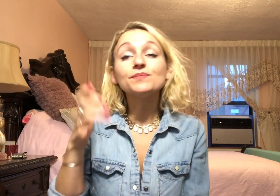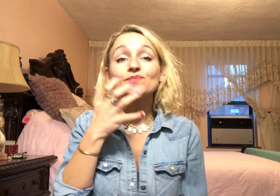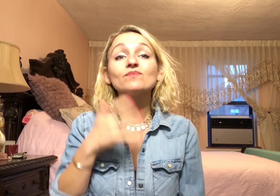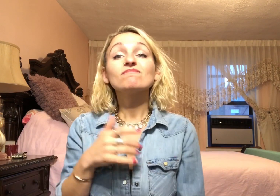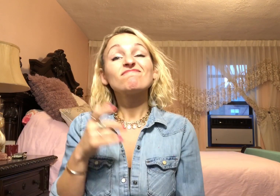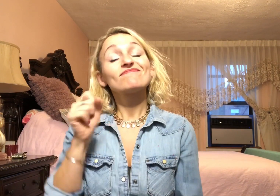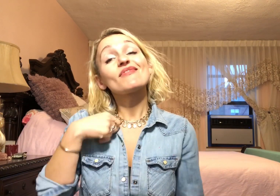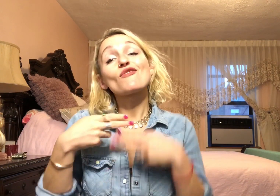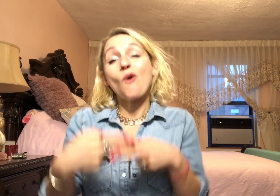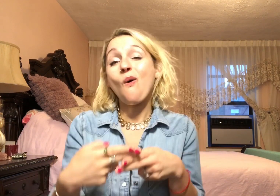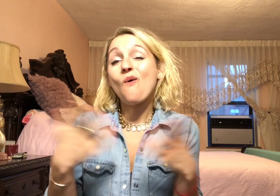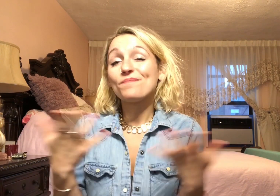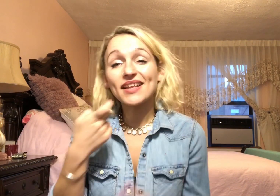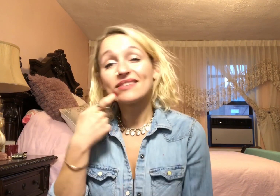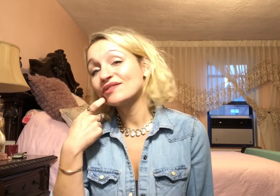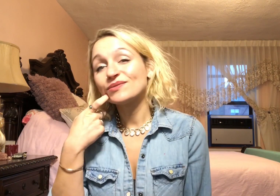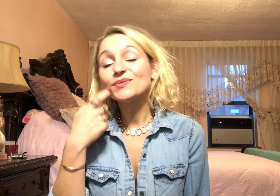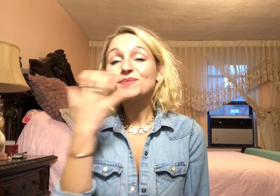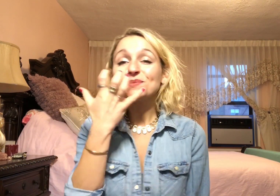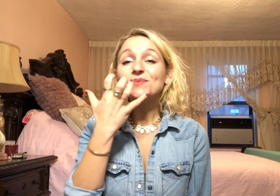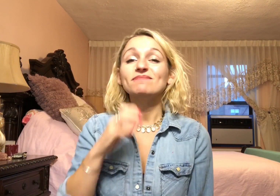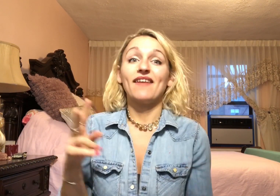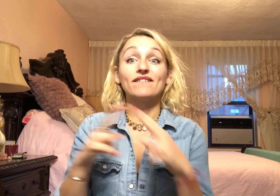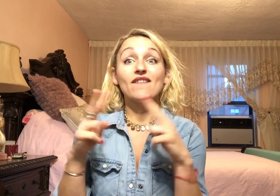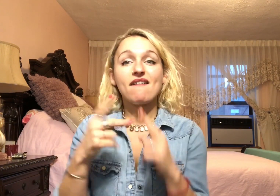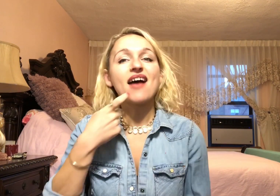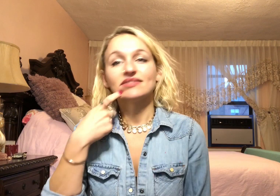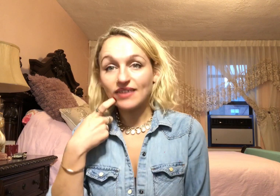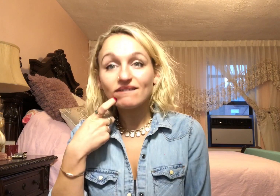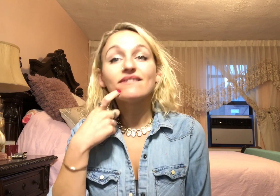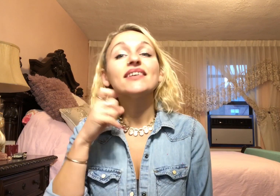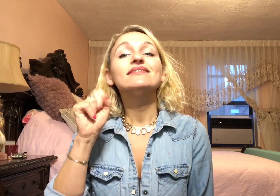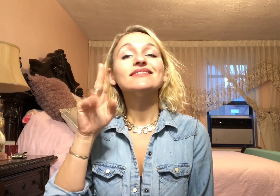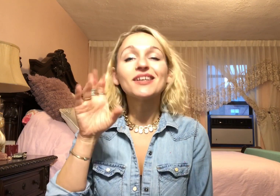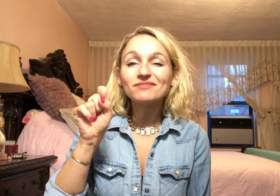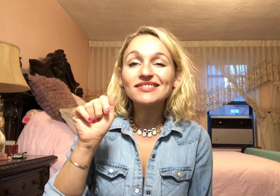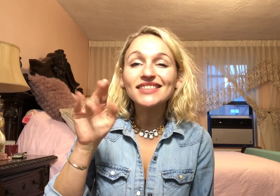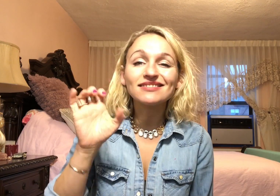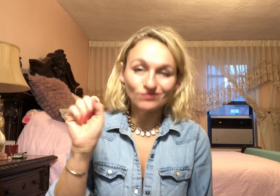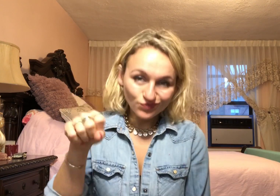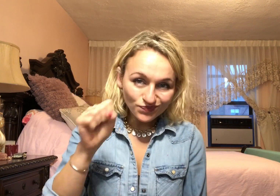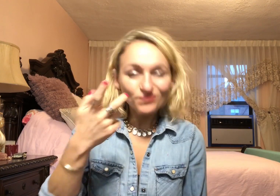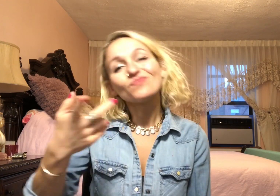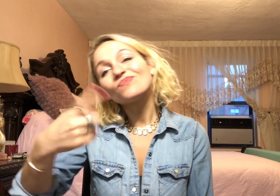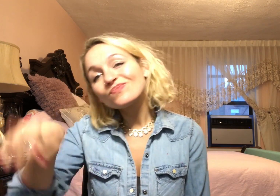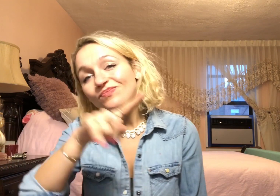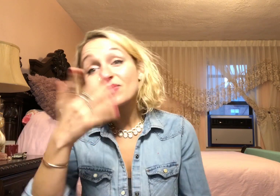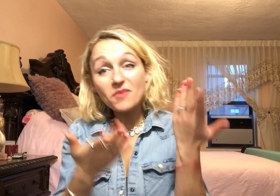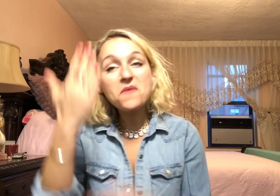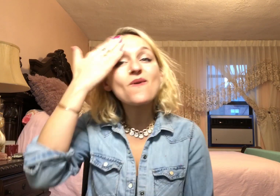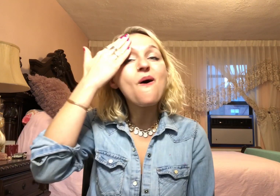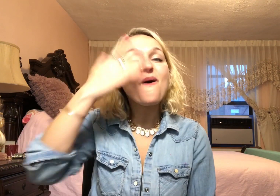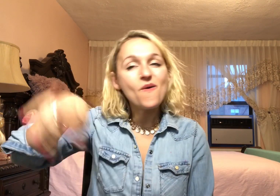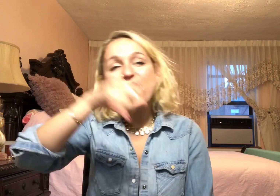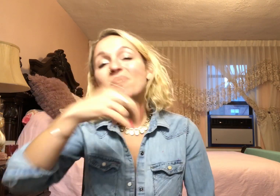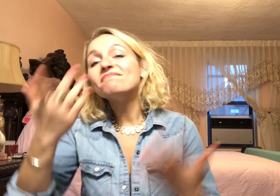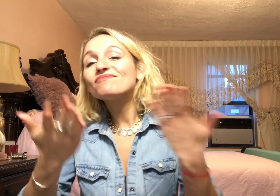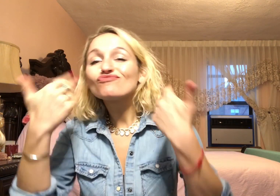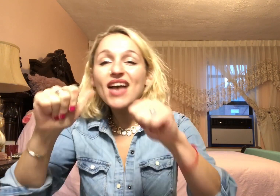it. I became addicted. It is a highly addictive substance. Some of you may know what it's like if